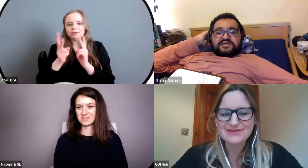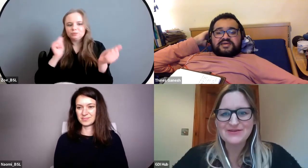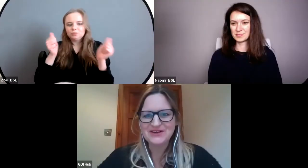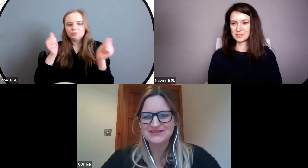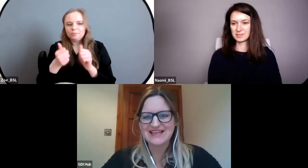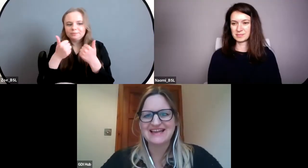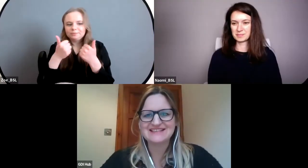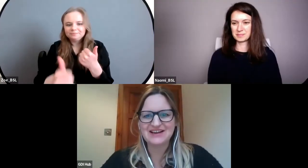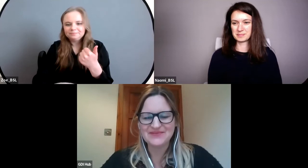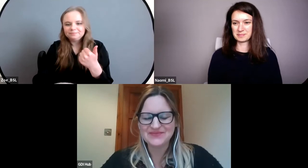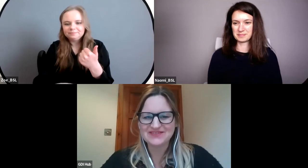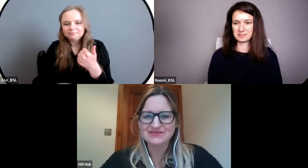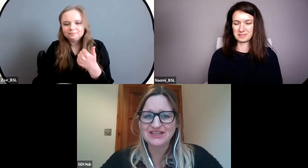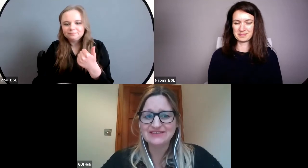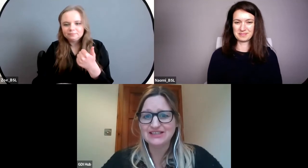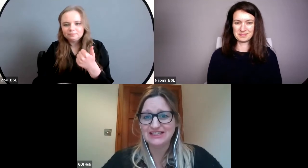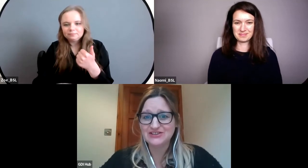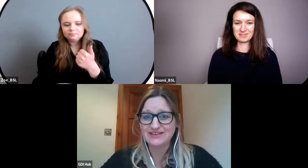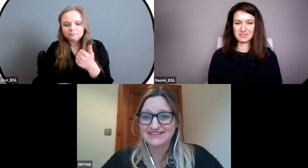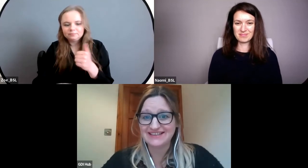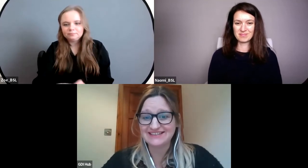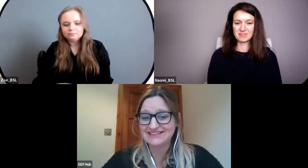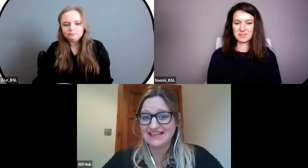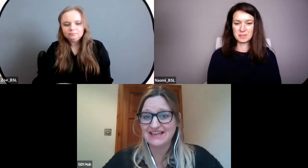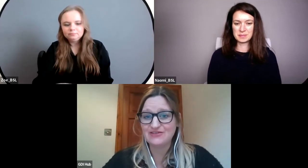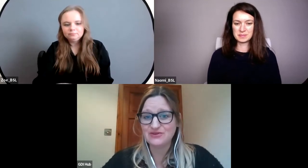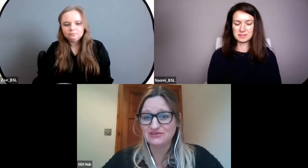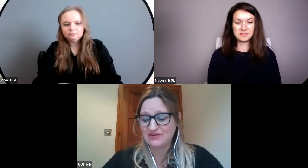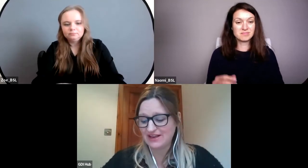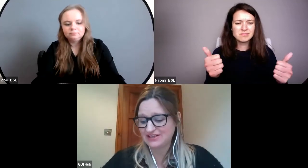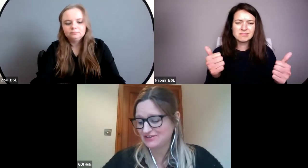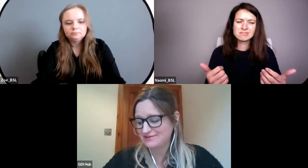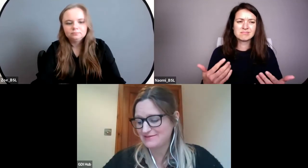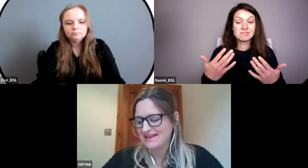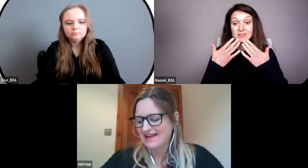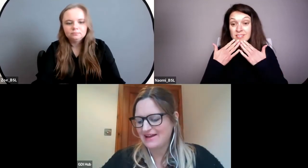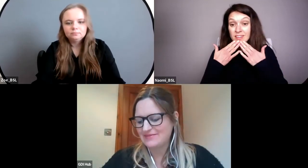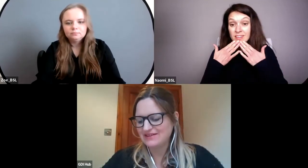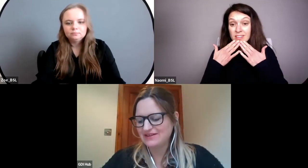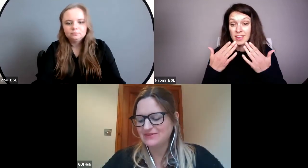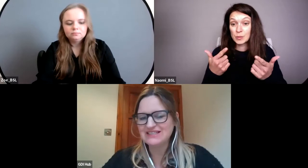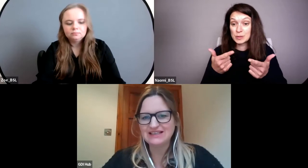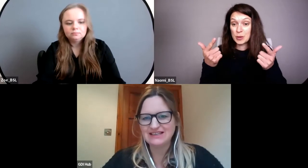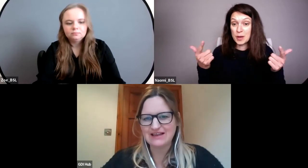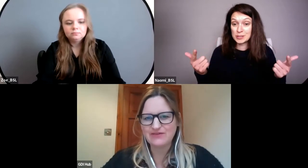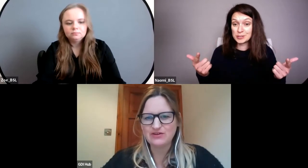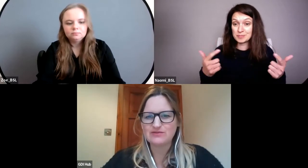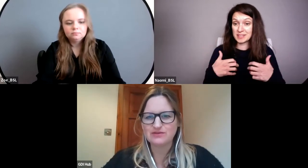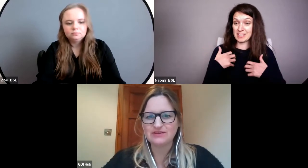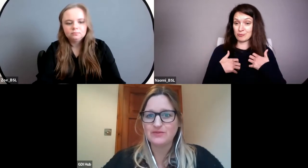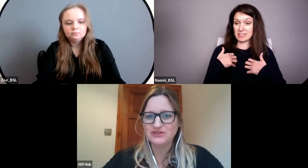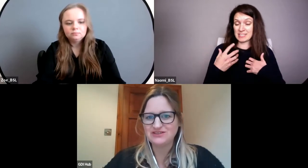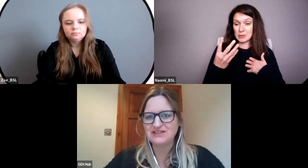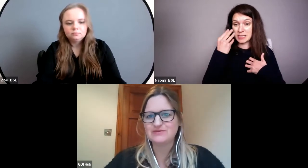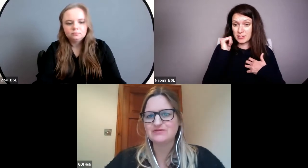Thank you so much for that. Really, really interesting just to hear all your reflections. And I think particularly that focus